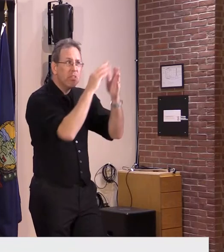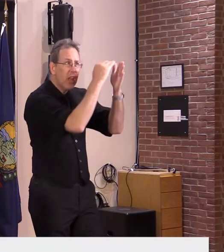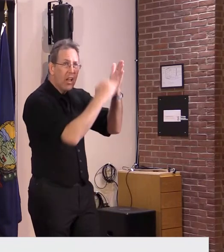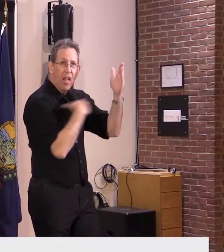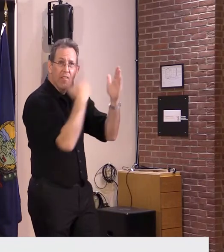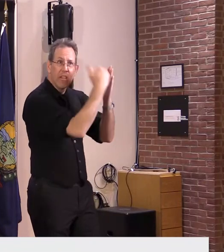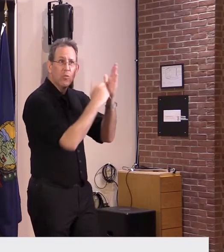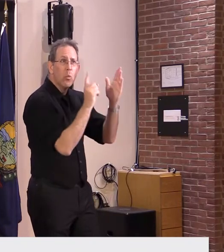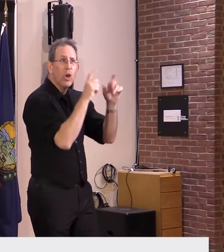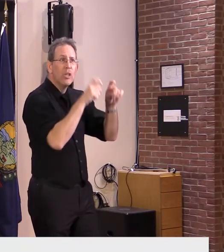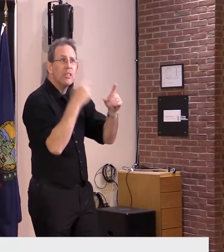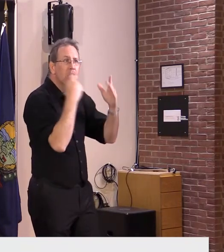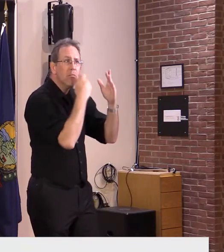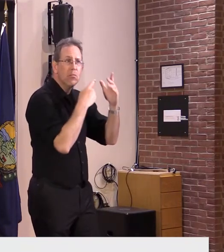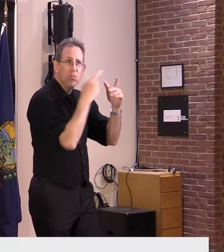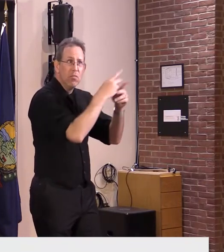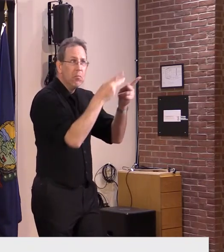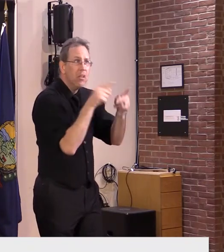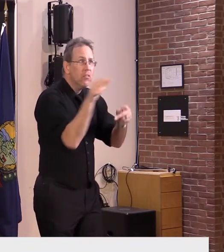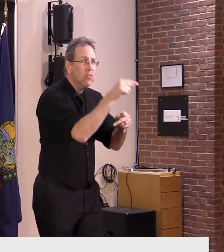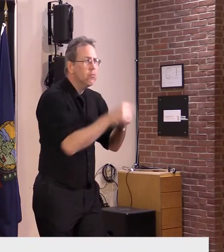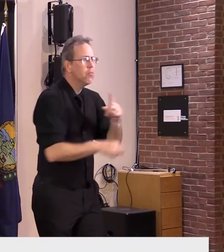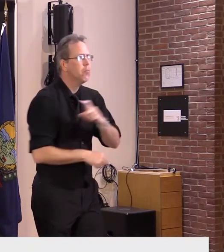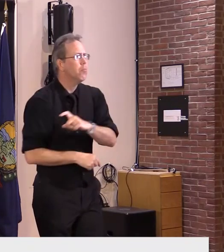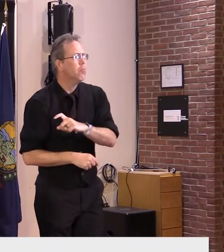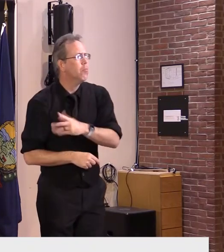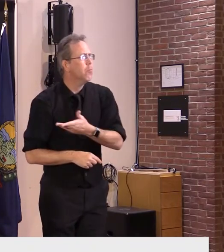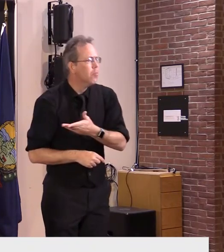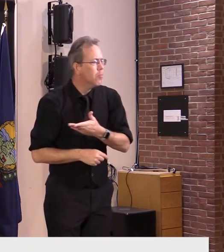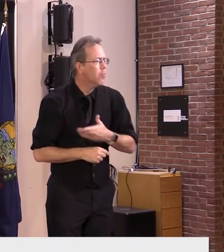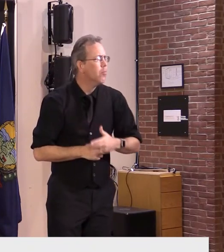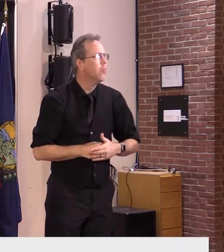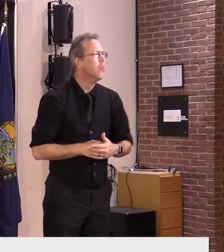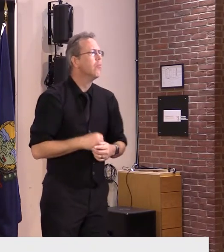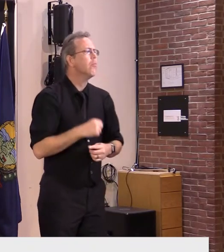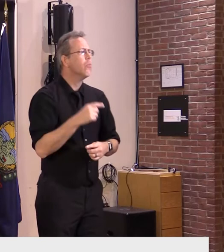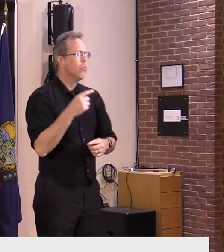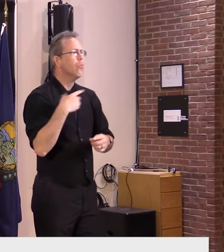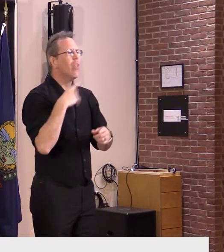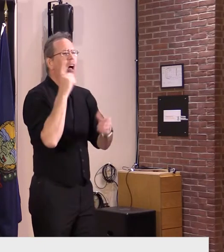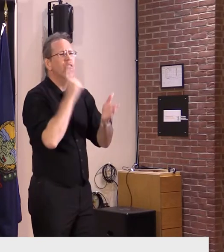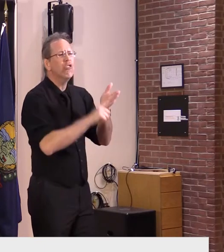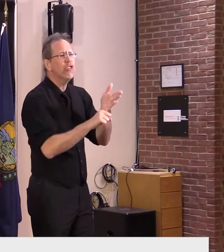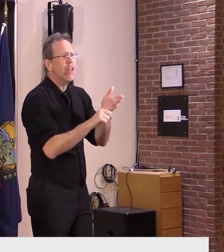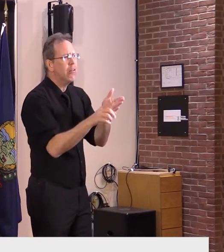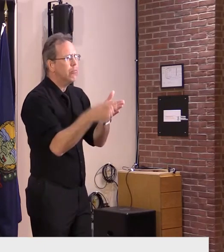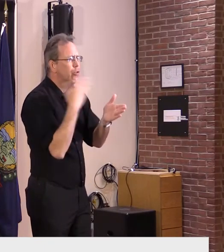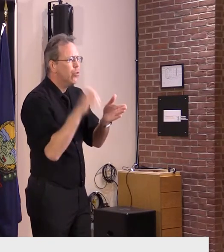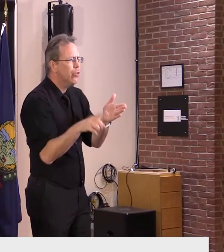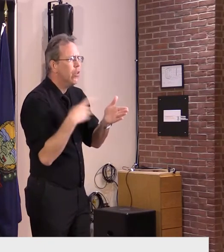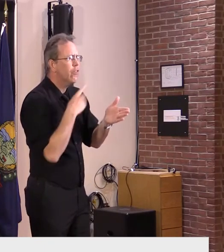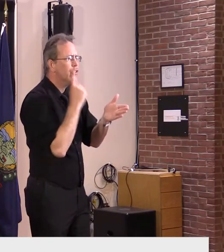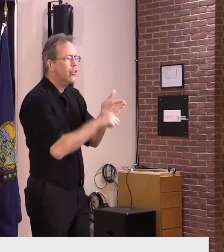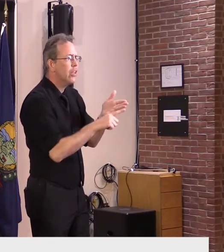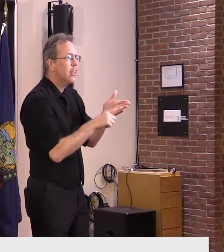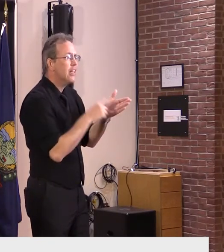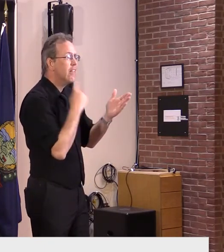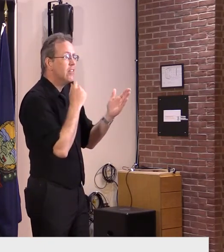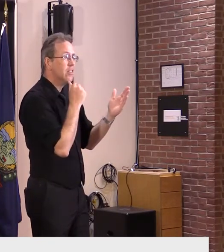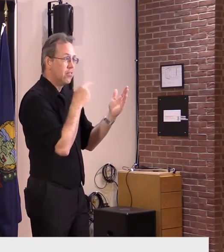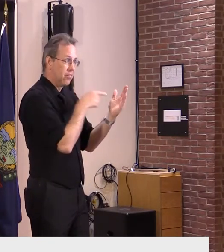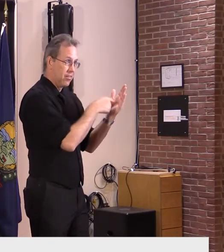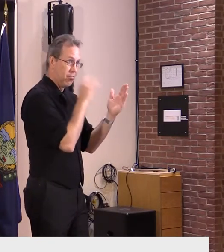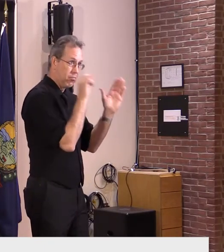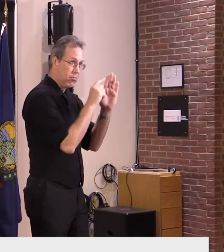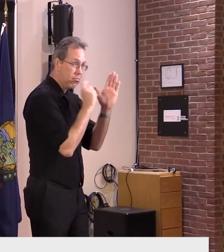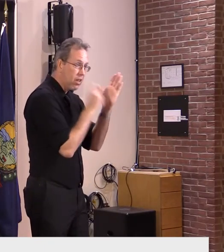The list of pharmacies is, I'll have to check and get back to you if it actually identifies the type of